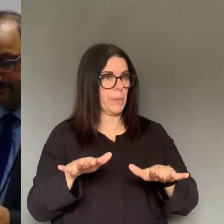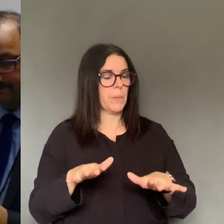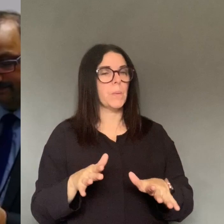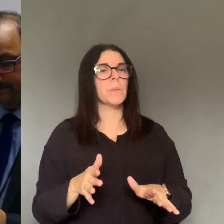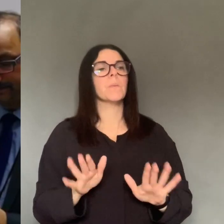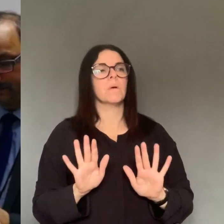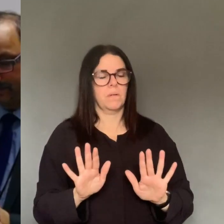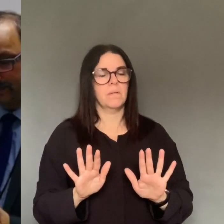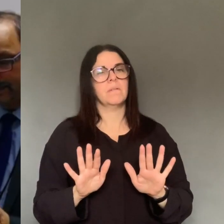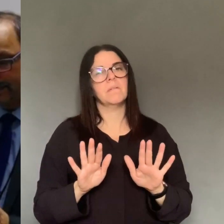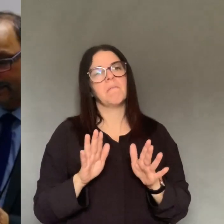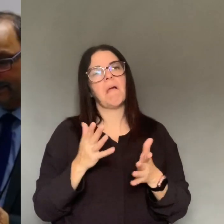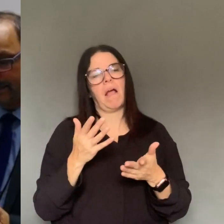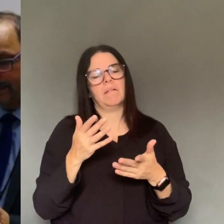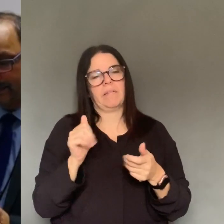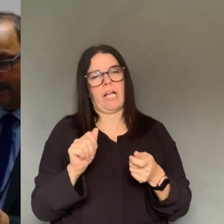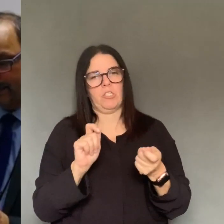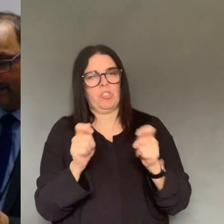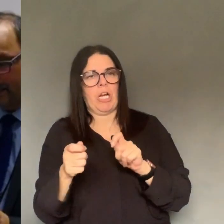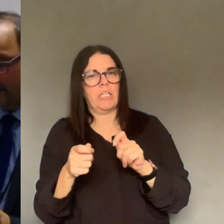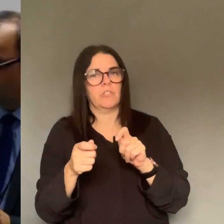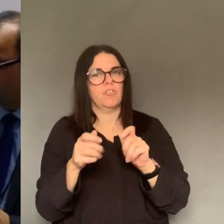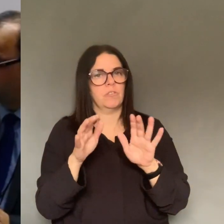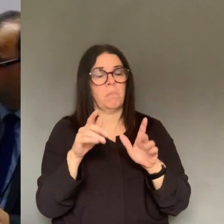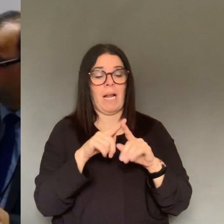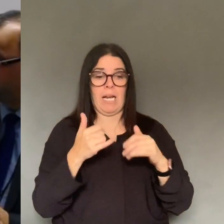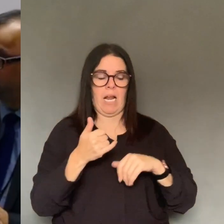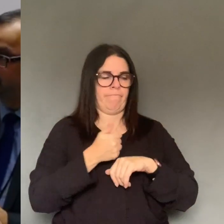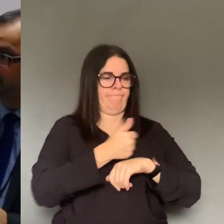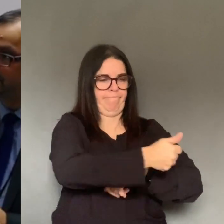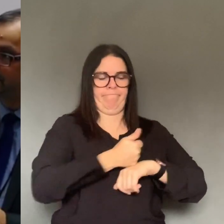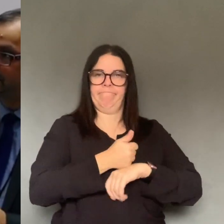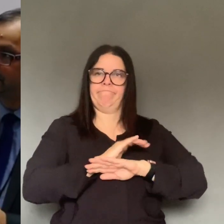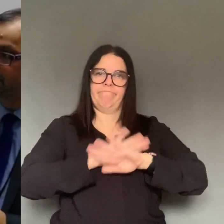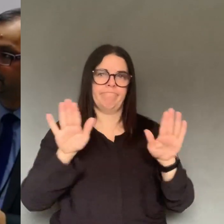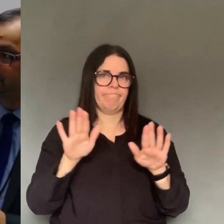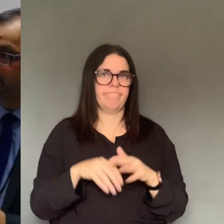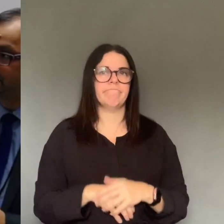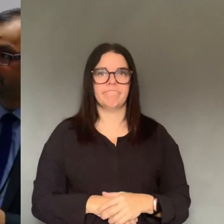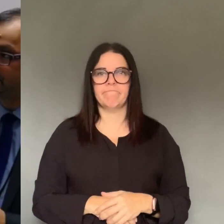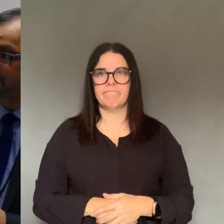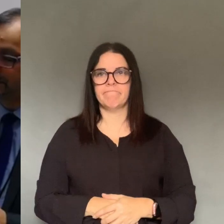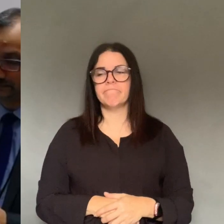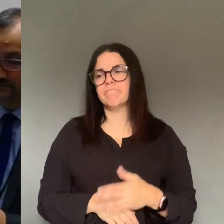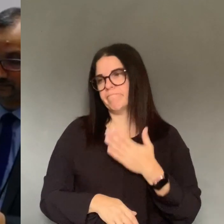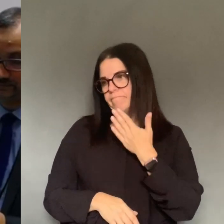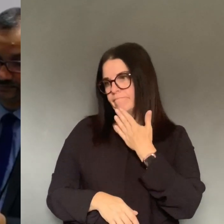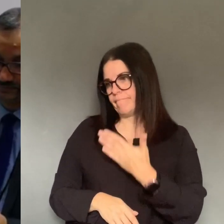Thank you. Any questions from Windsor?